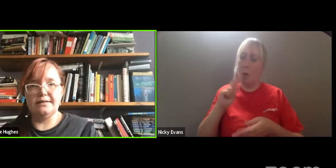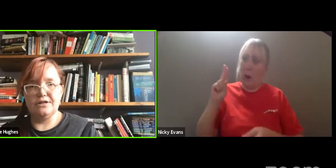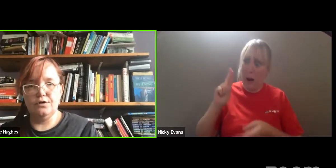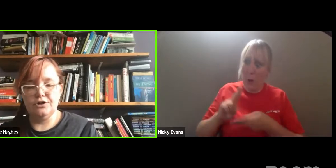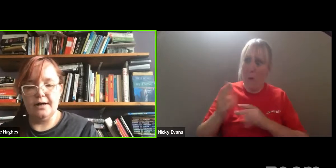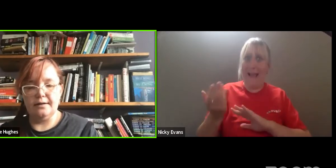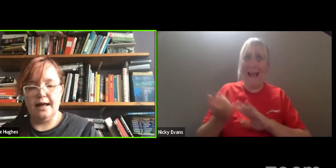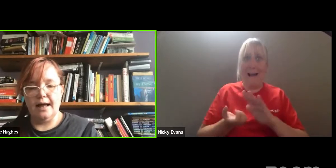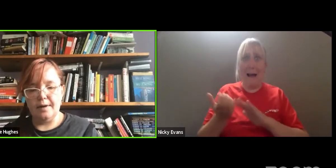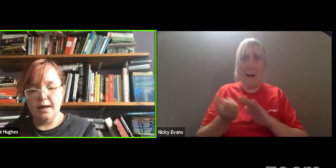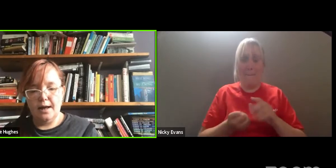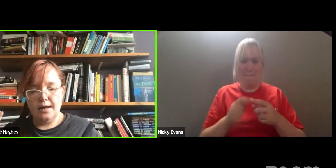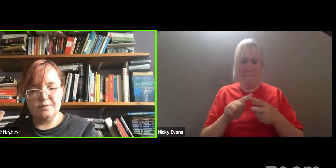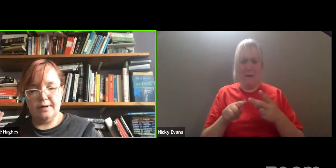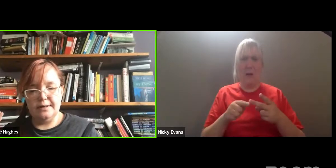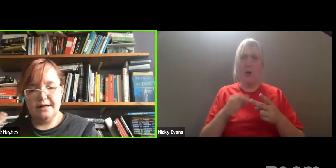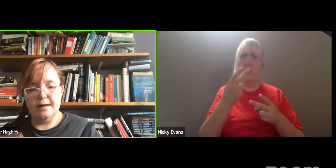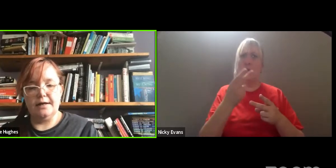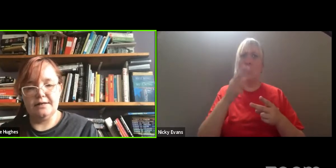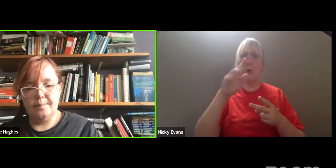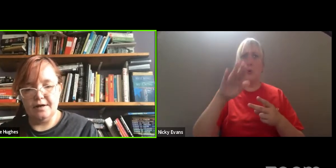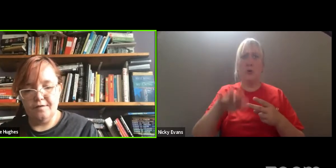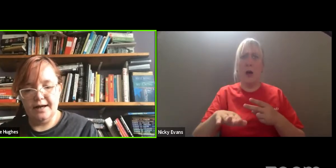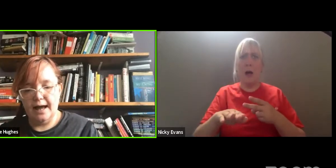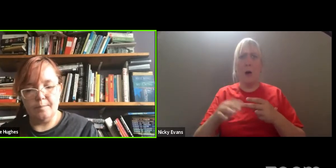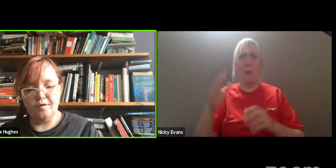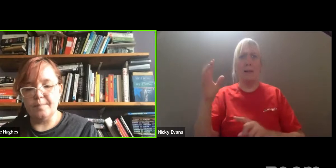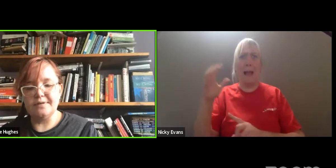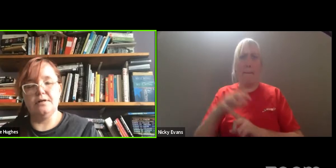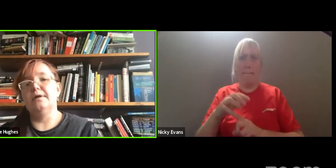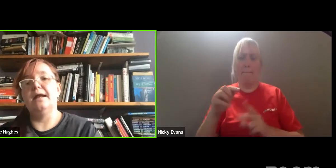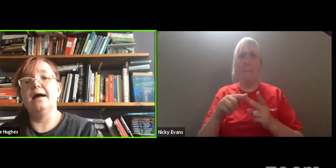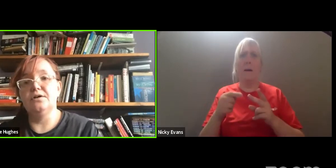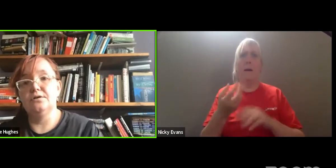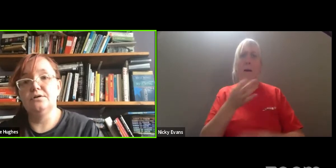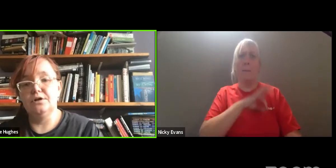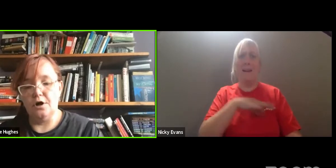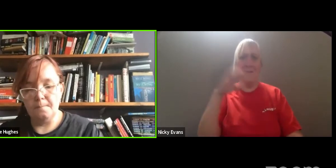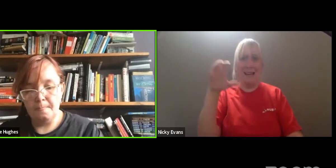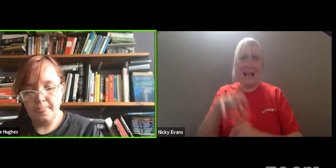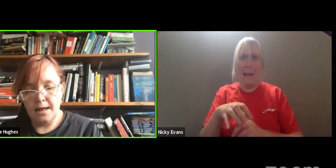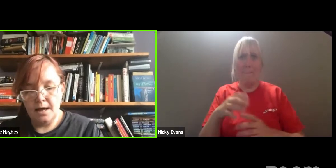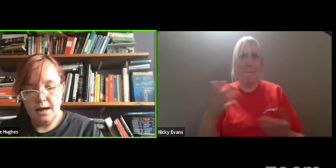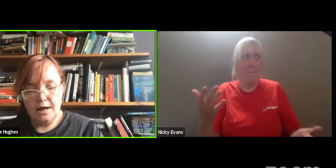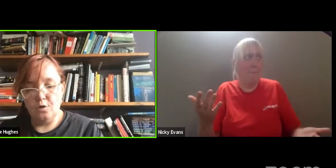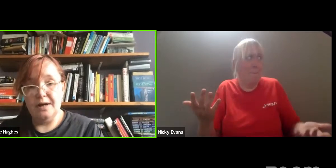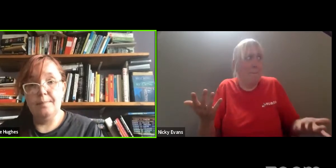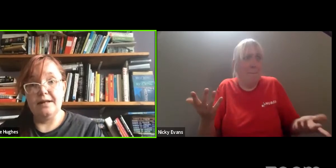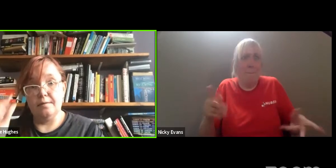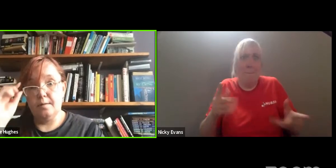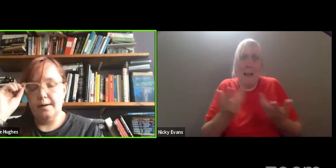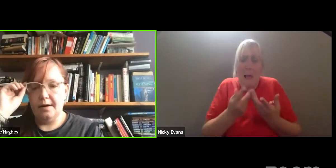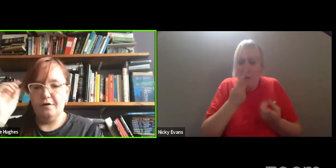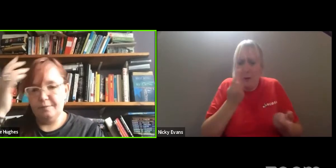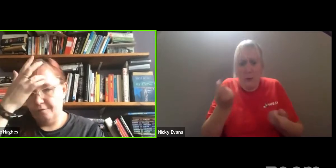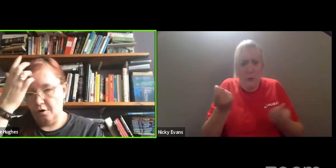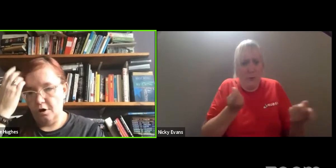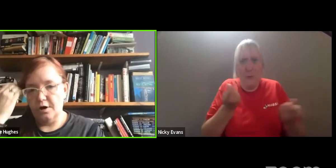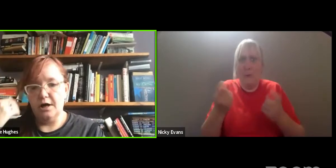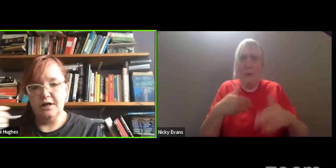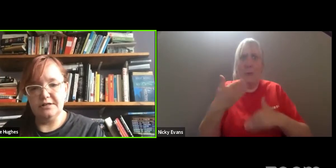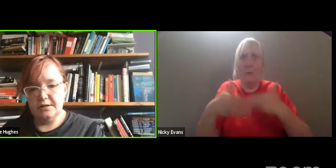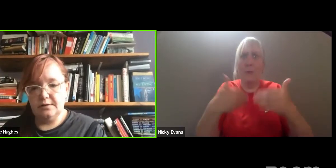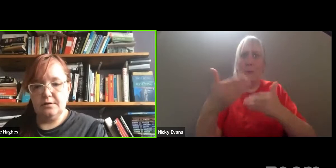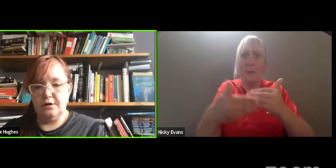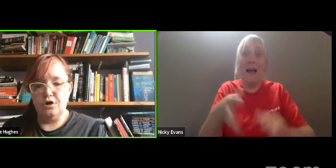as well as a 2-child cap, as well as a benefit cap. You're absolutely knackered, I know people that were quite well off